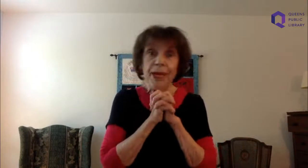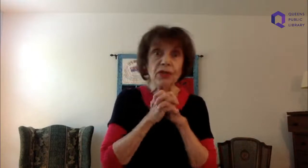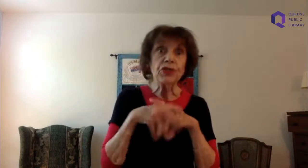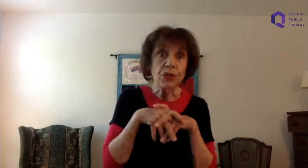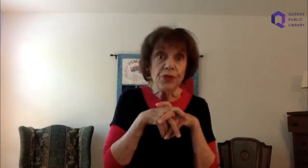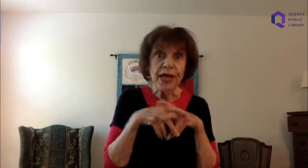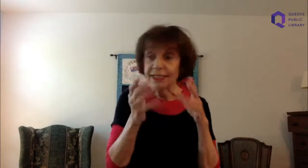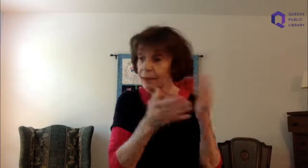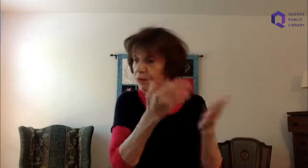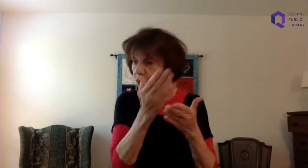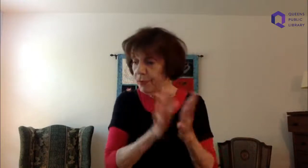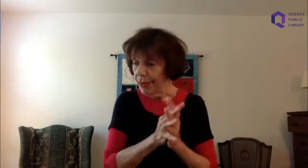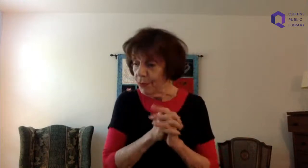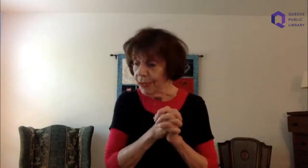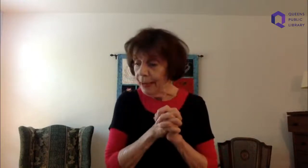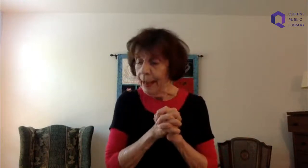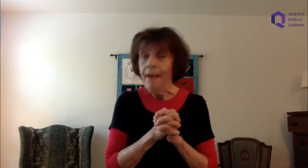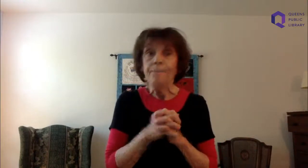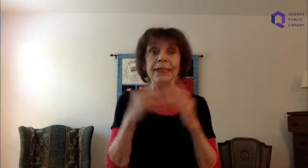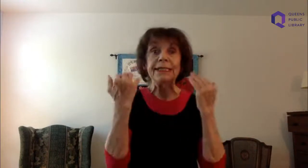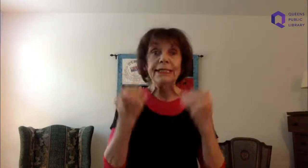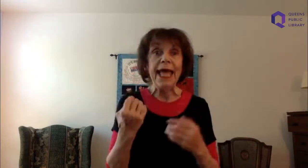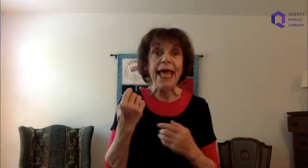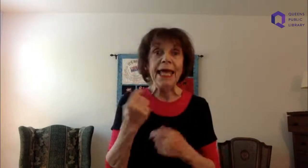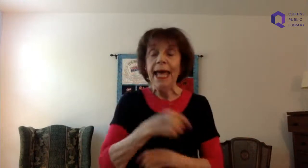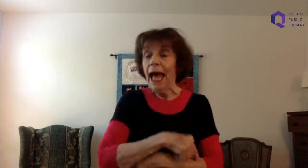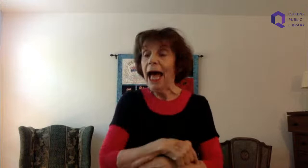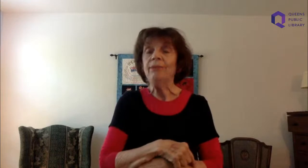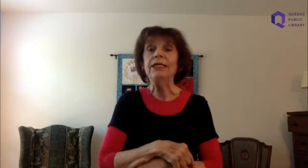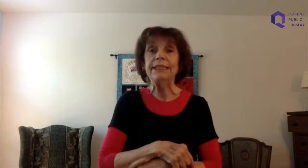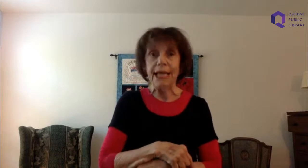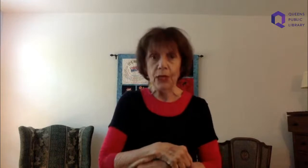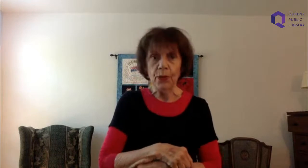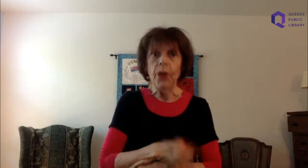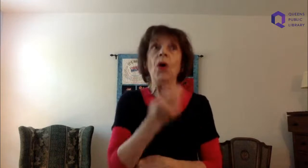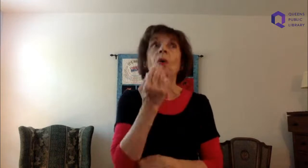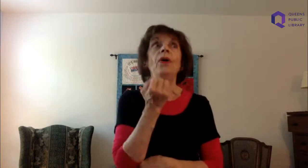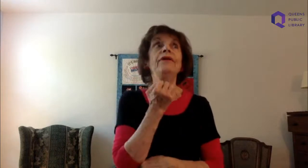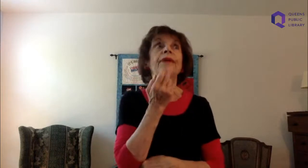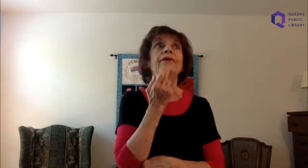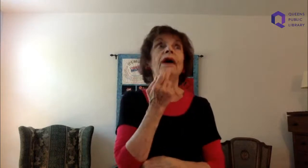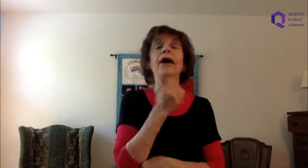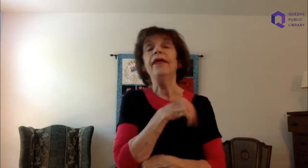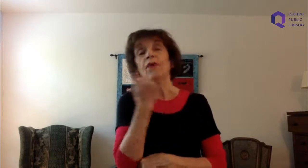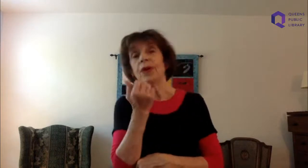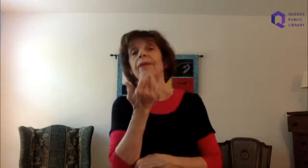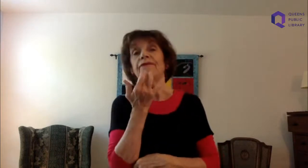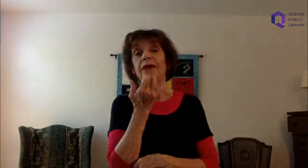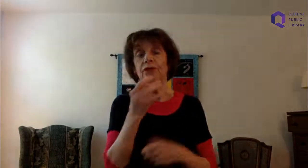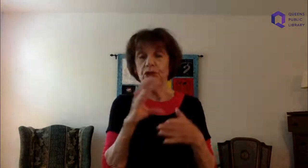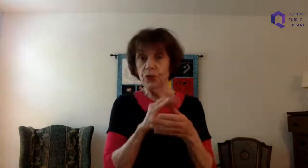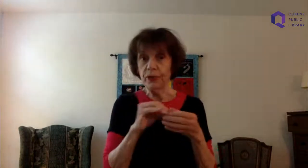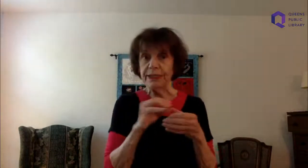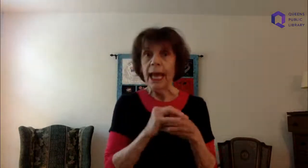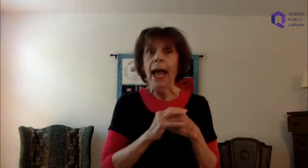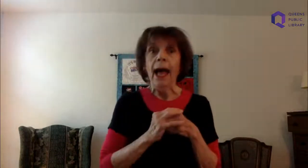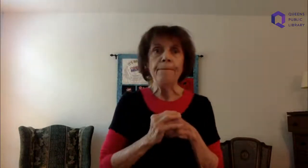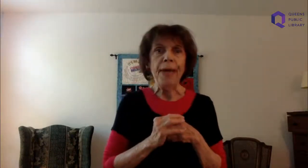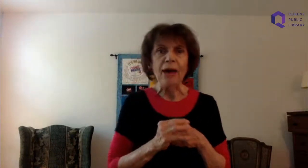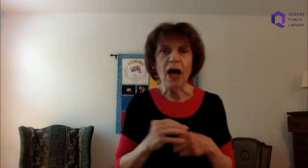bear's toothache. Some of you remember it. But today, I'm going to tell you another one of my favorite stories about